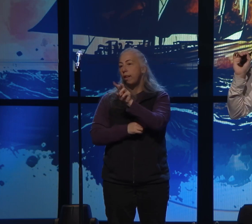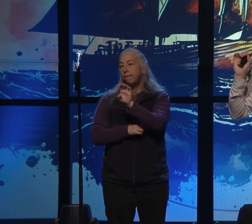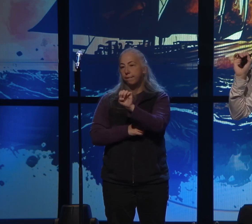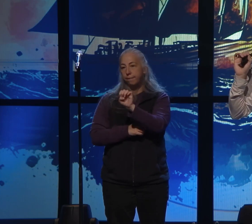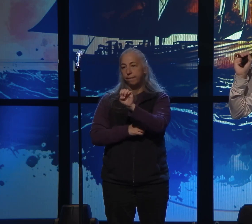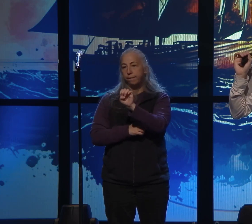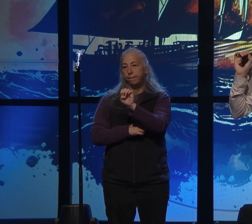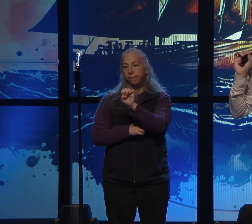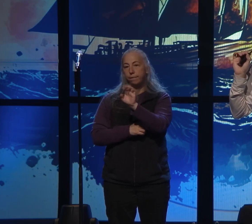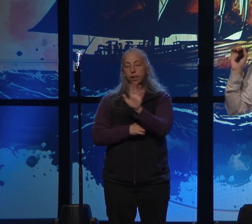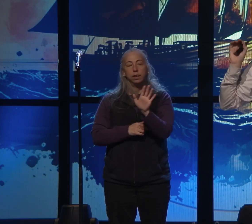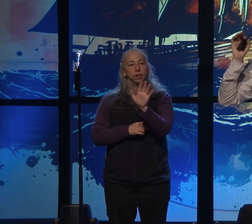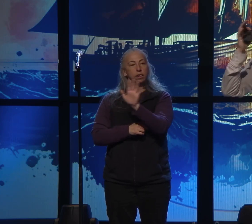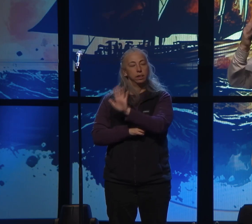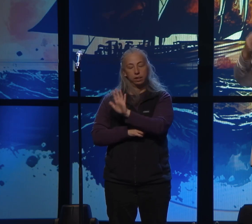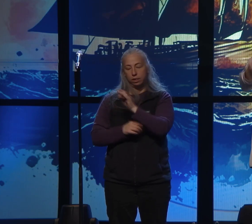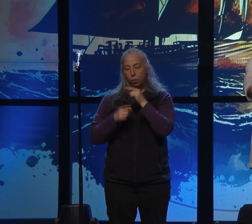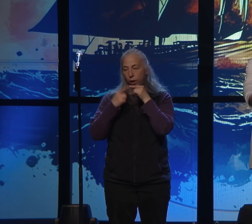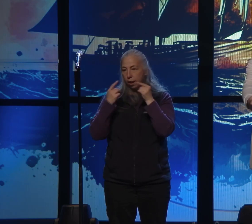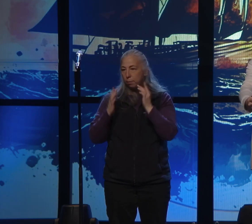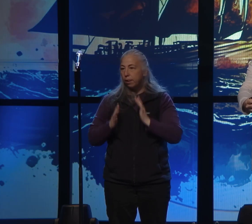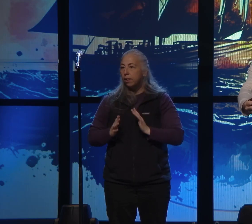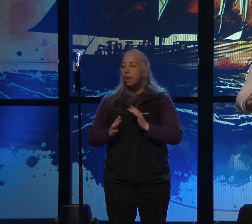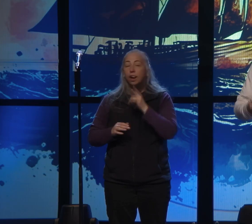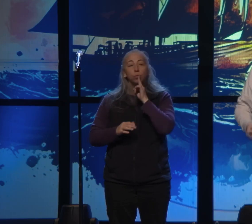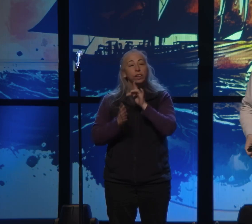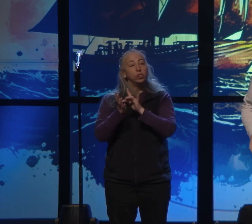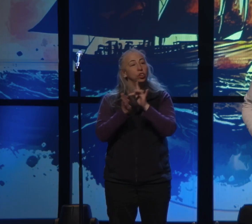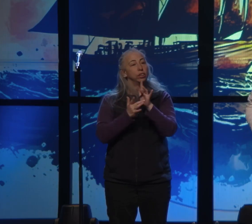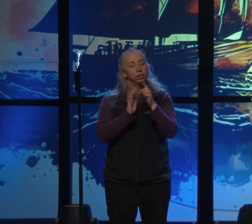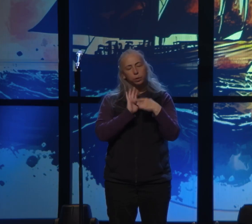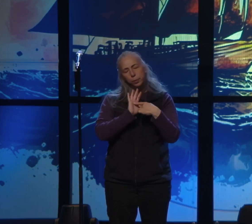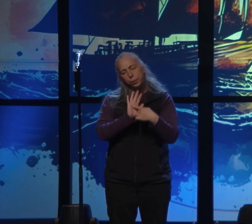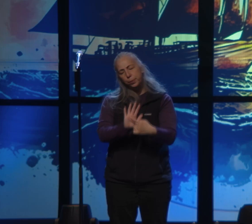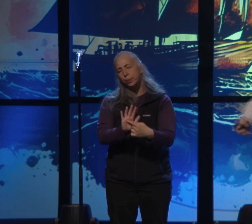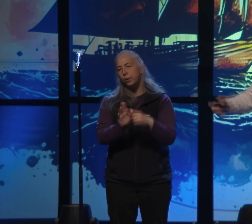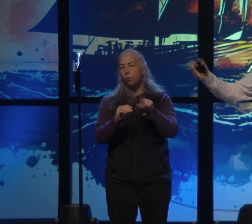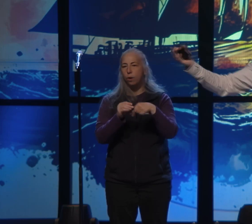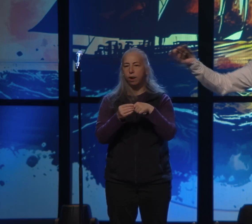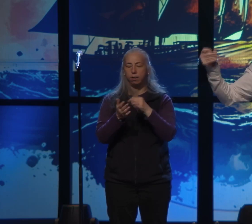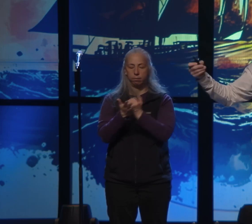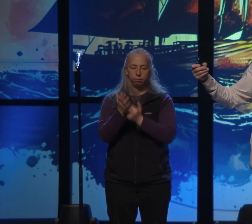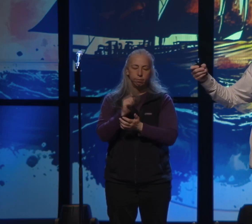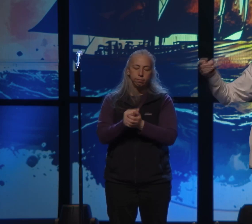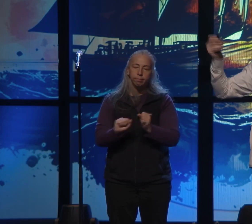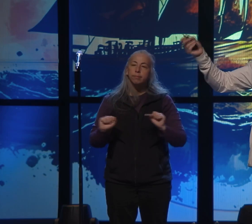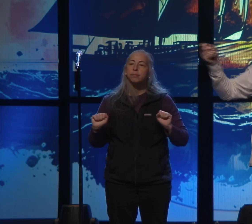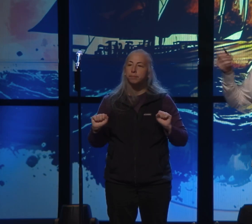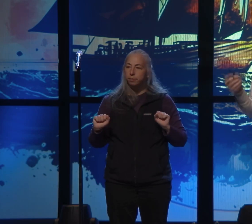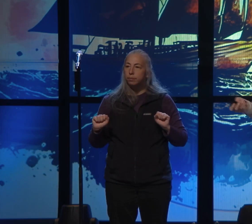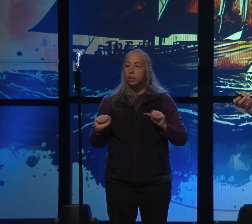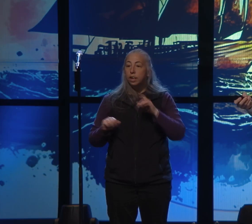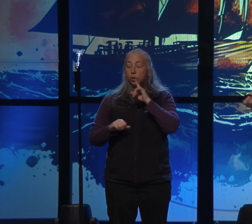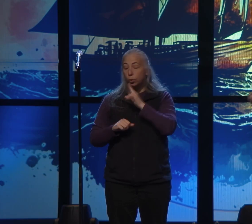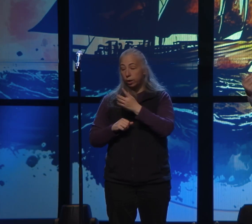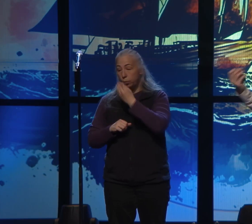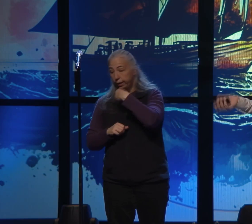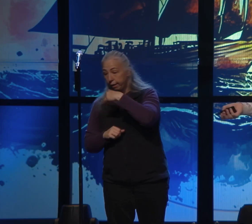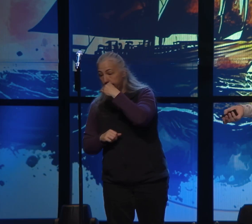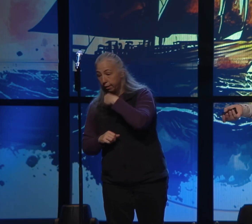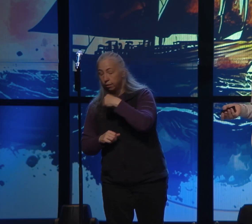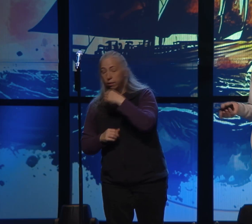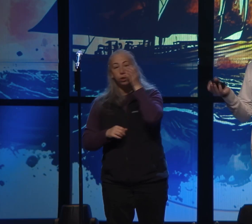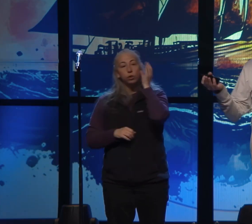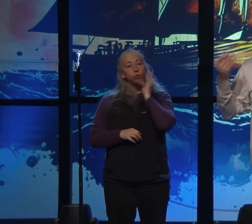enemy. And Jesus exemplified that on the cross. And so we take this and we eat it and we drink it as